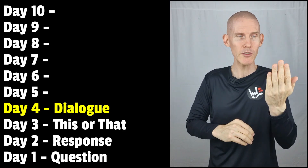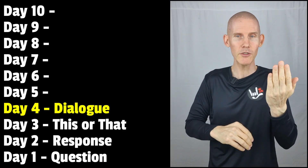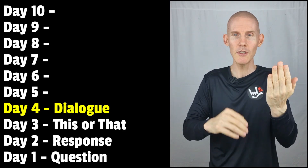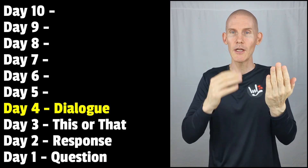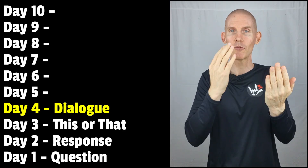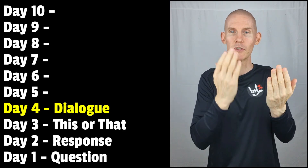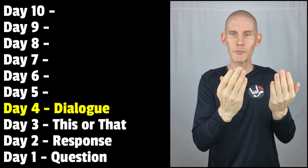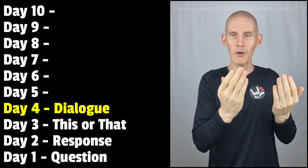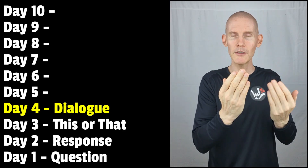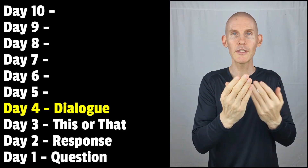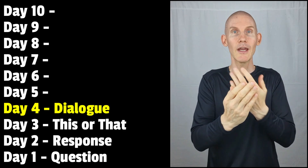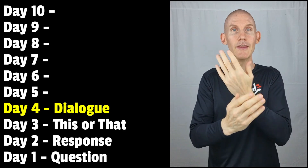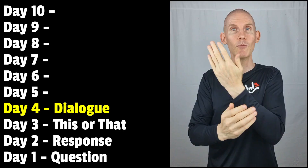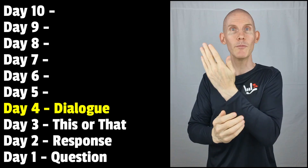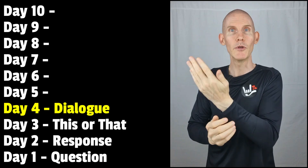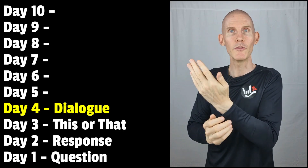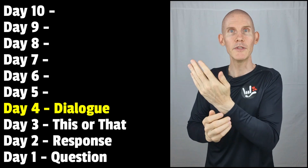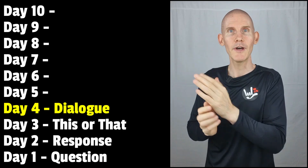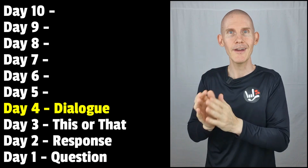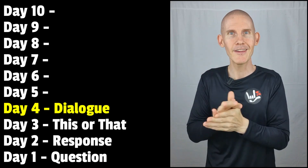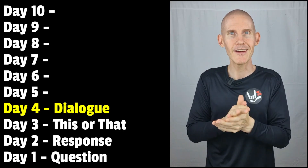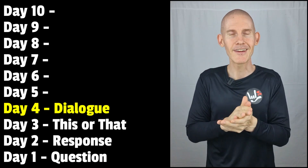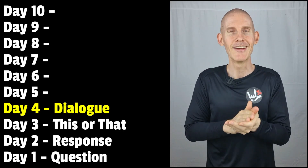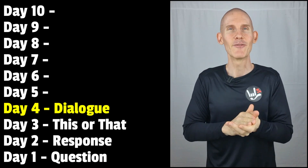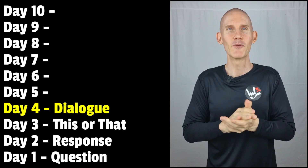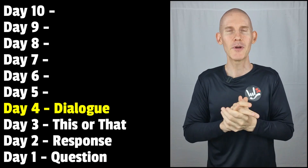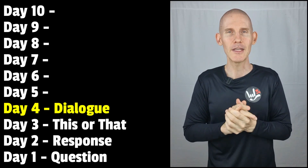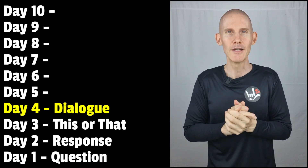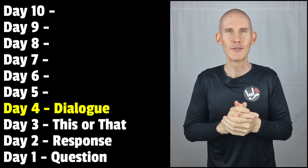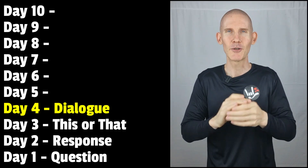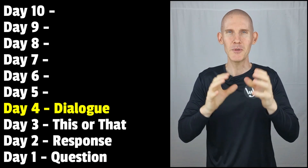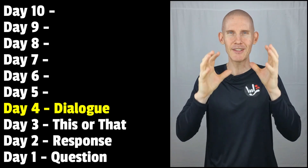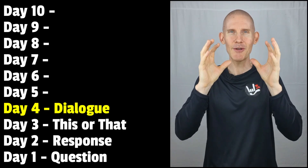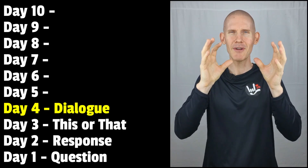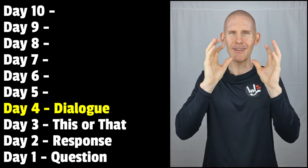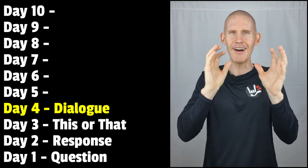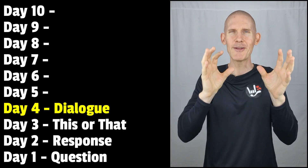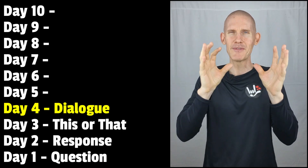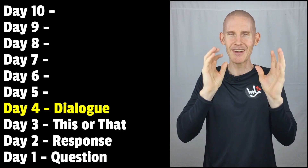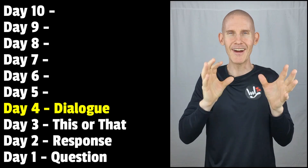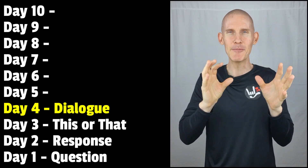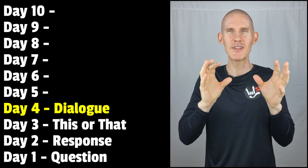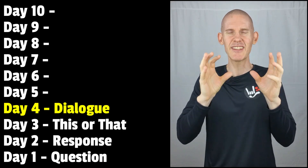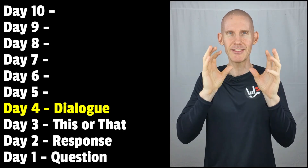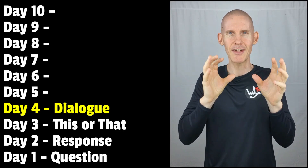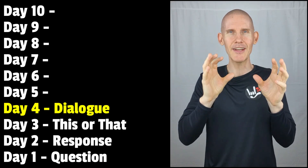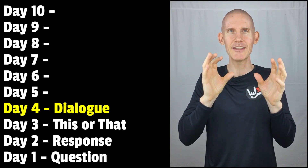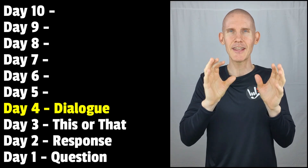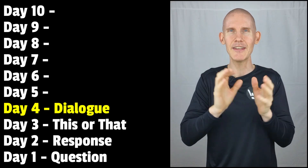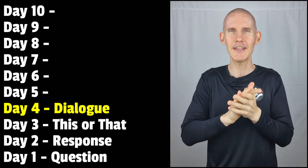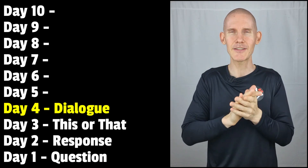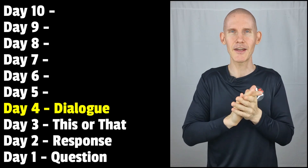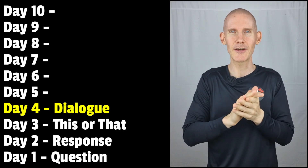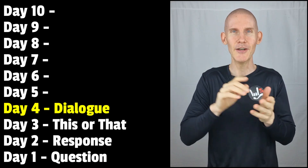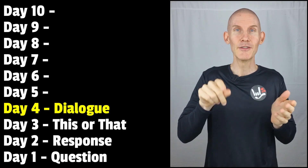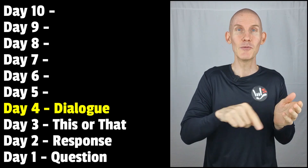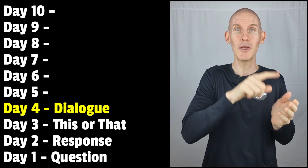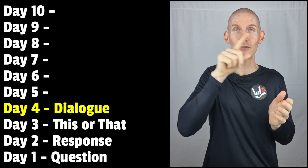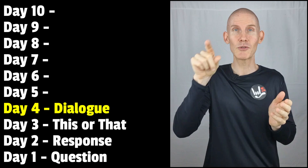question, the response, and then we build the dialogue. Right, so we took a lot of time to design the 10-day cycle to make